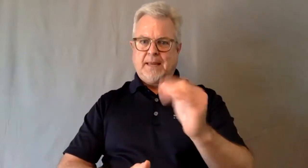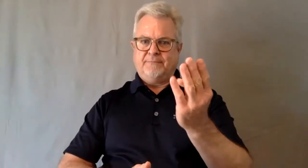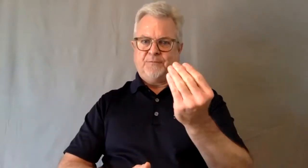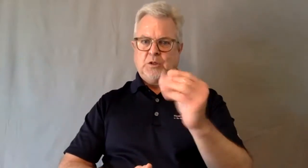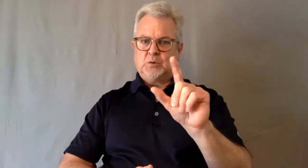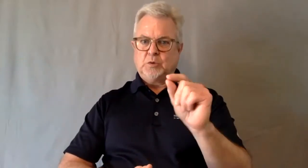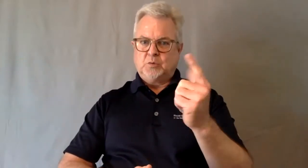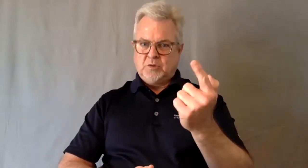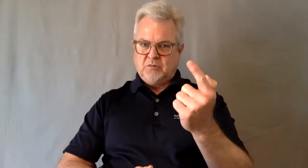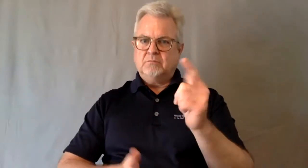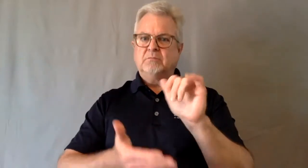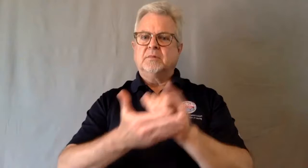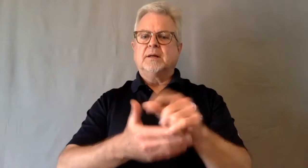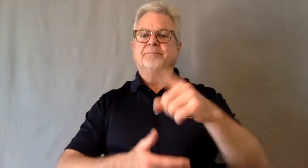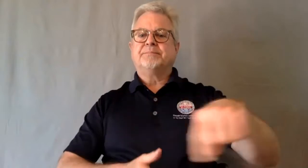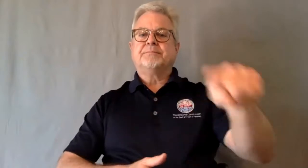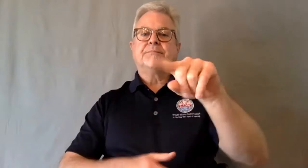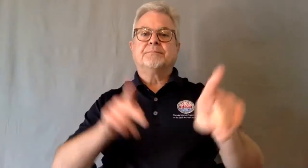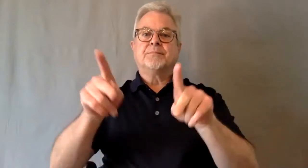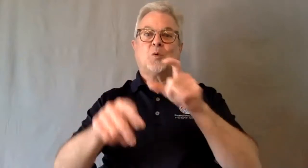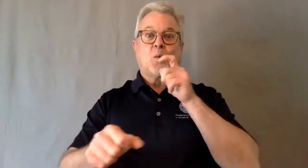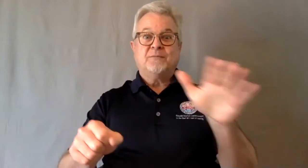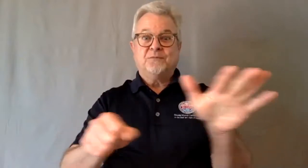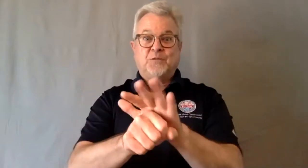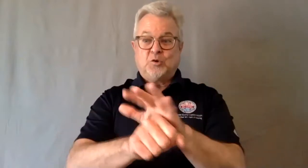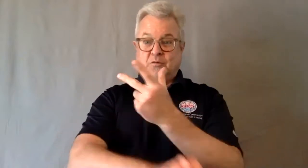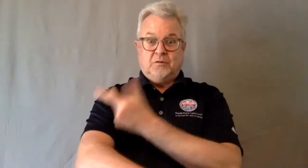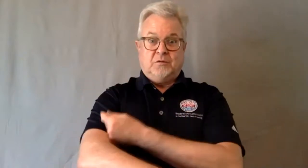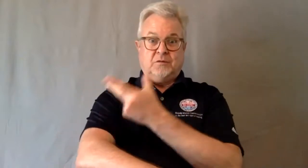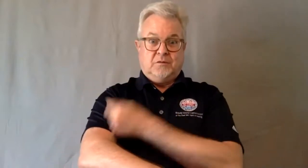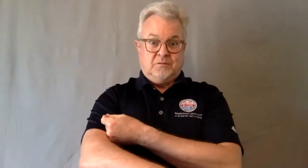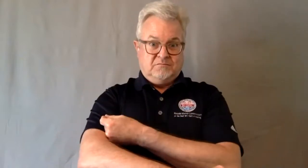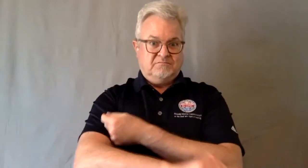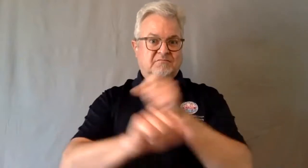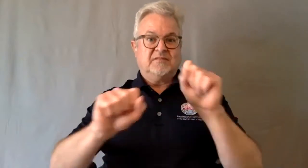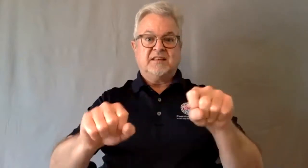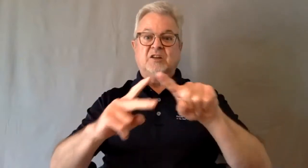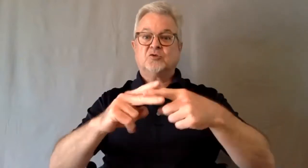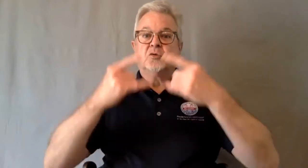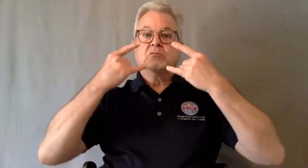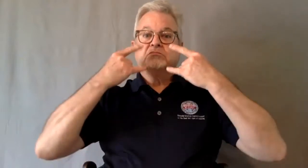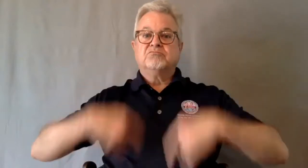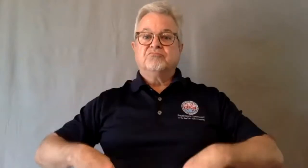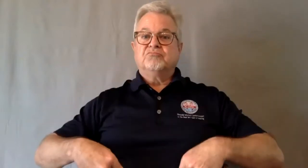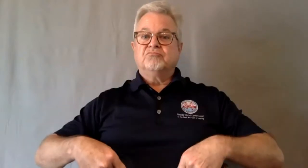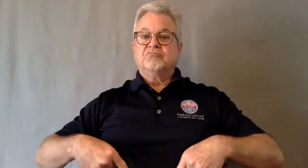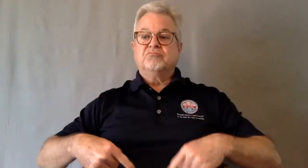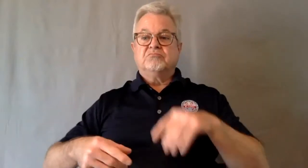When the CDC made an announcement last week, May 15th, 2021, that fully vaccinated people could